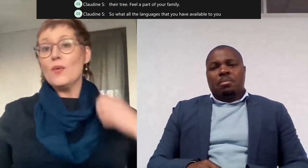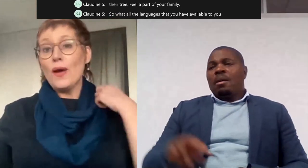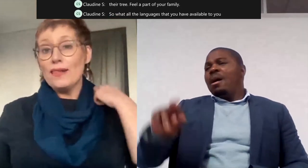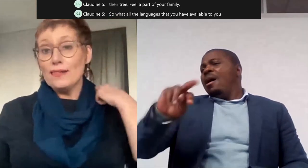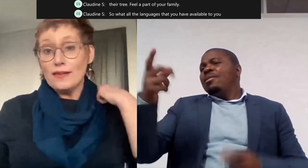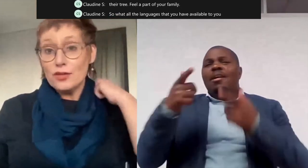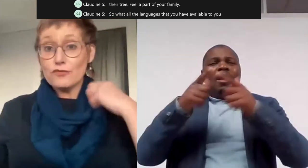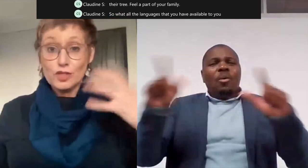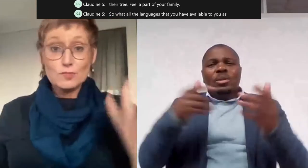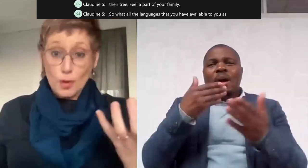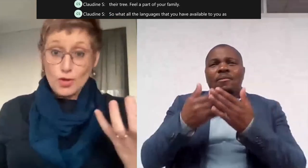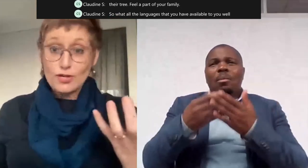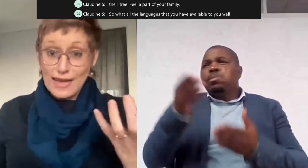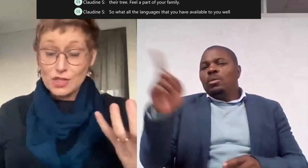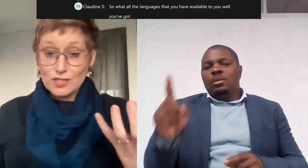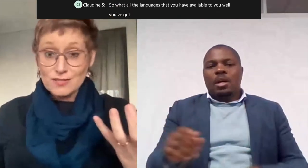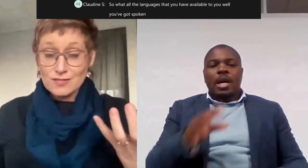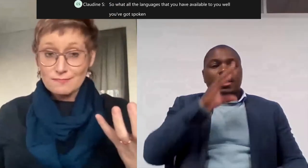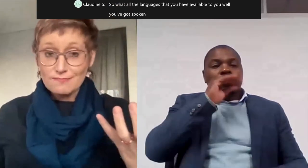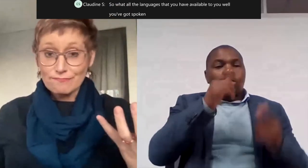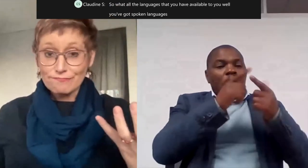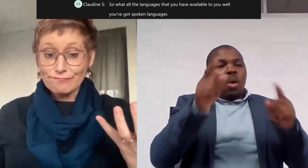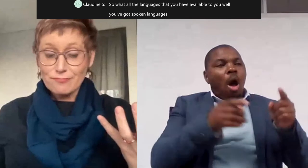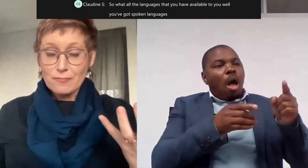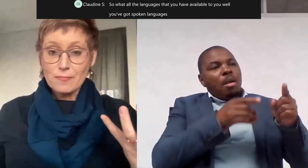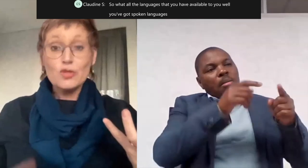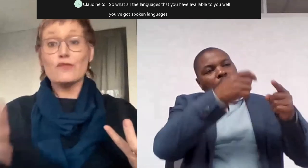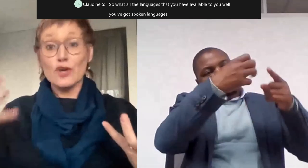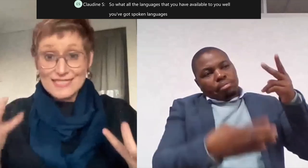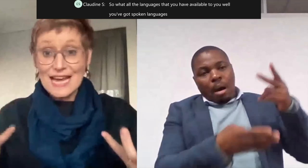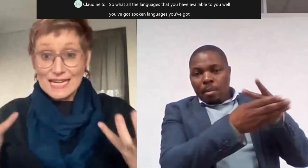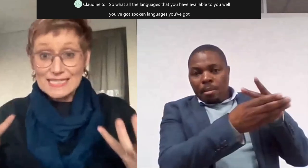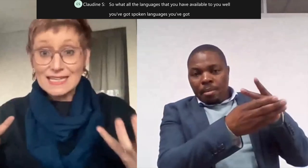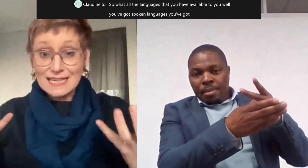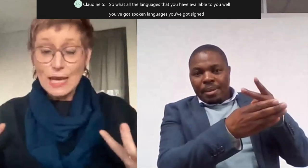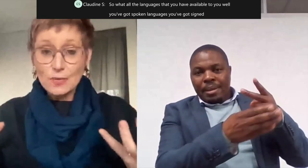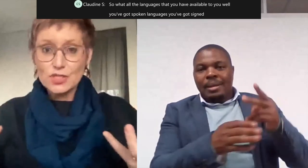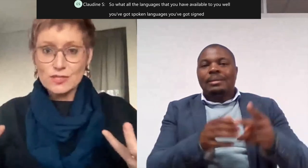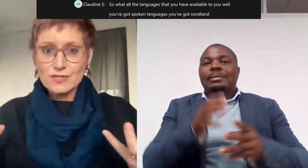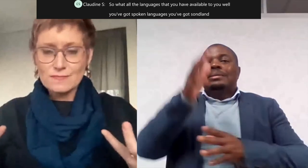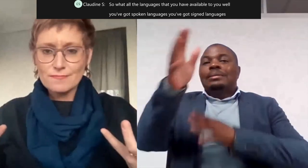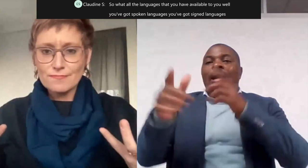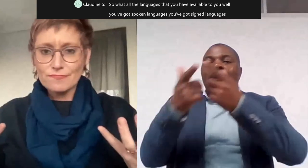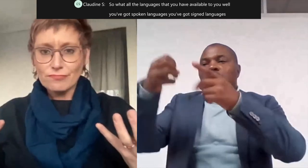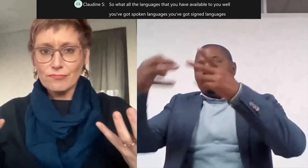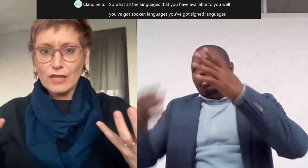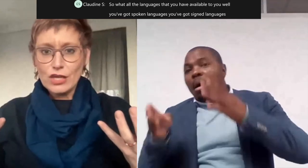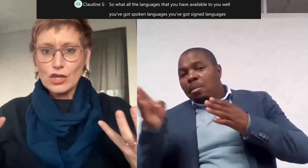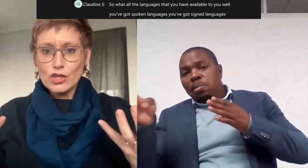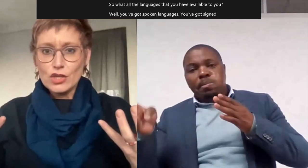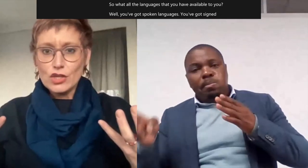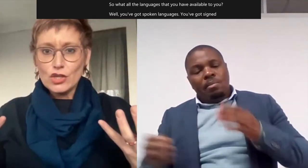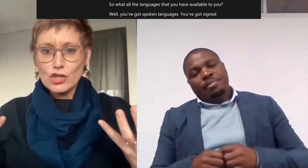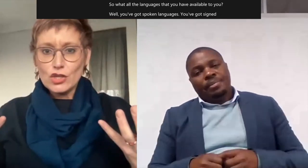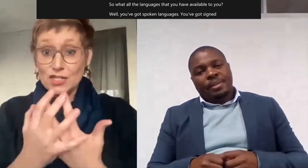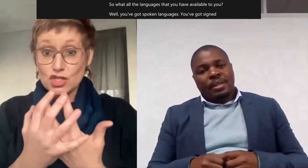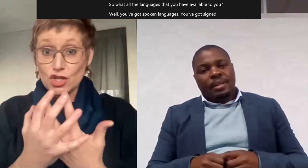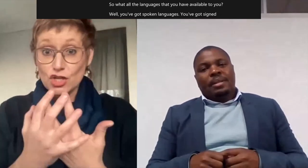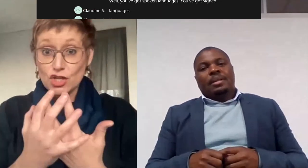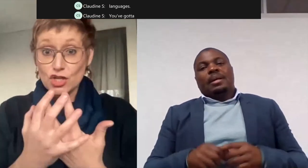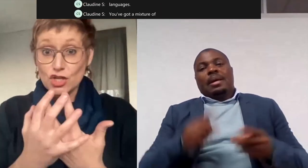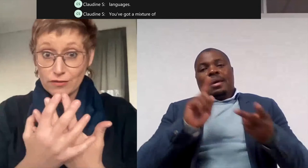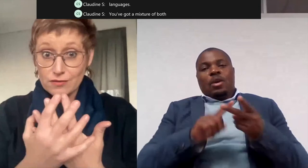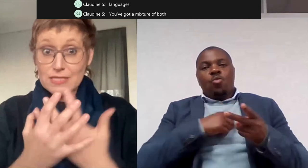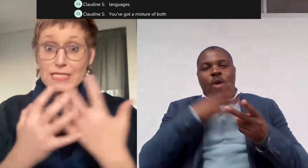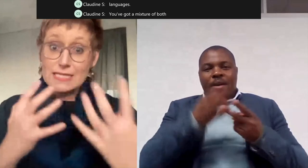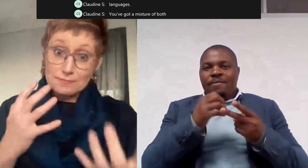you? Well, you've got spoken languages, you've got signed languages, you've got a mixture